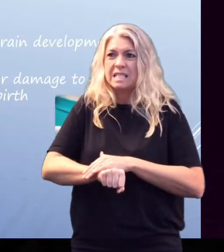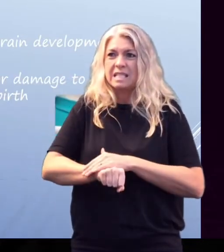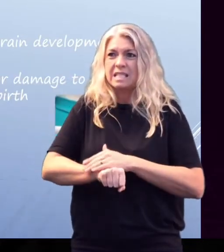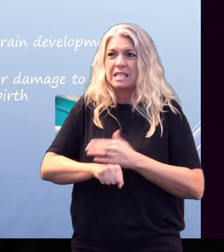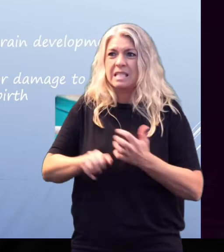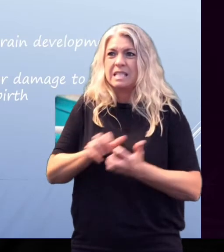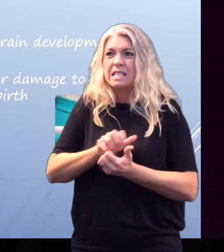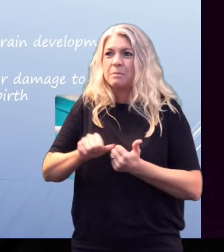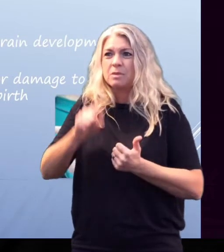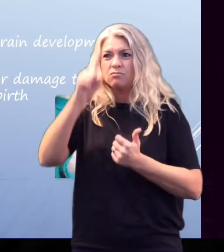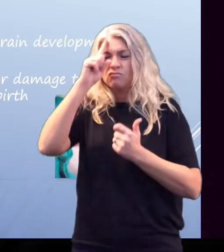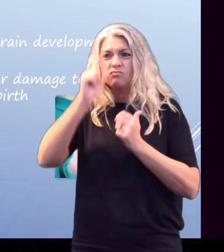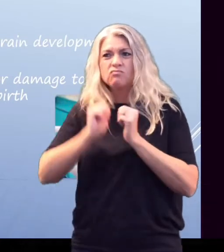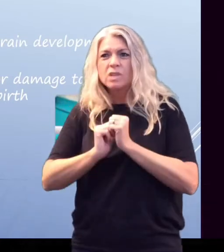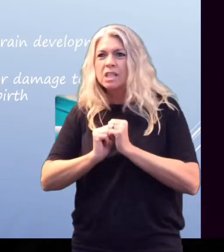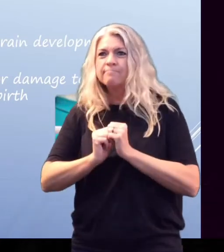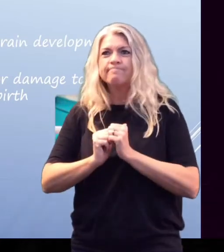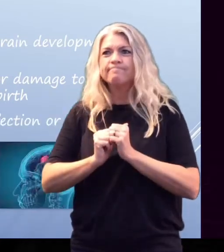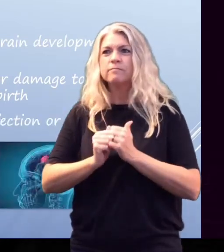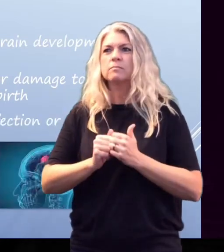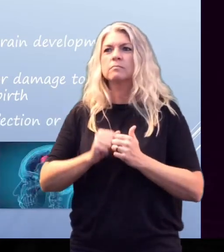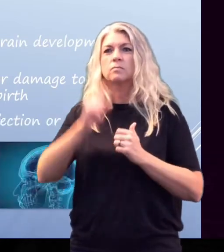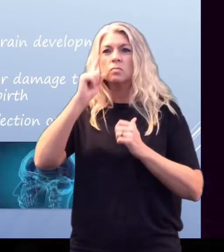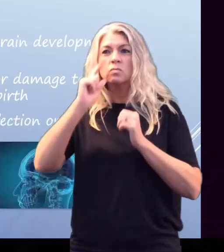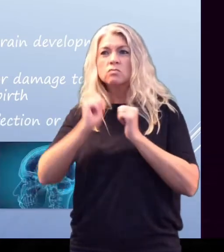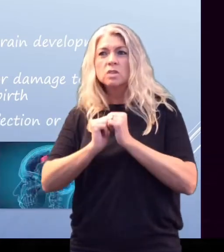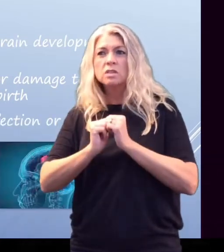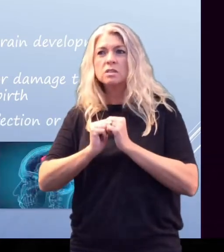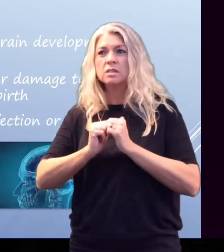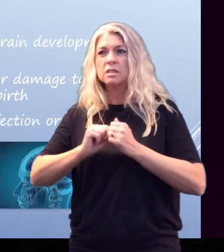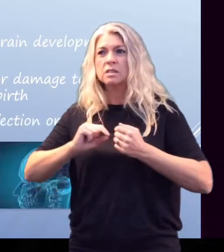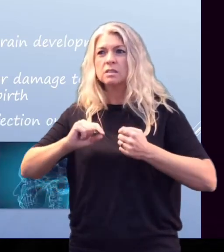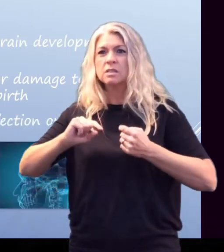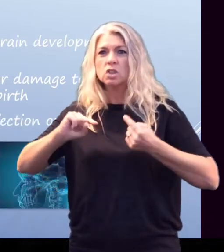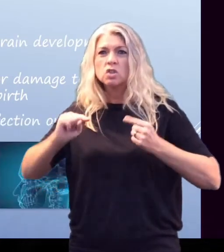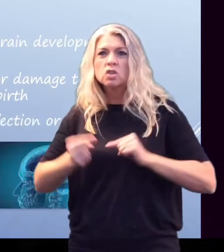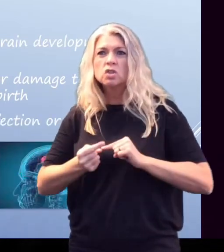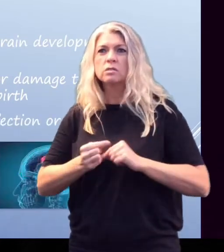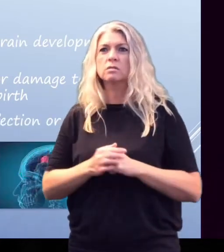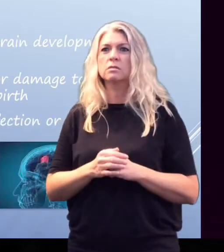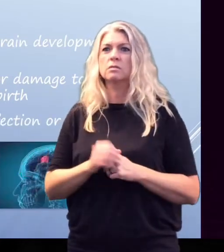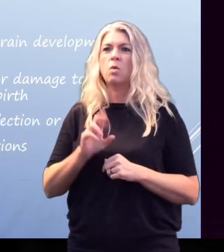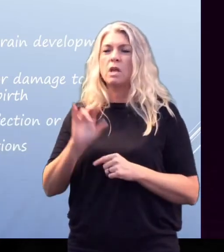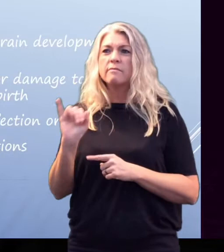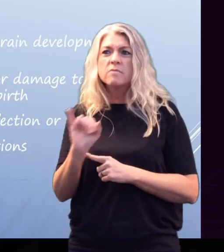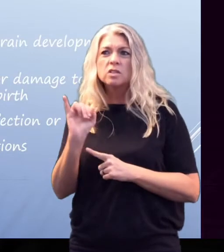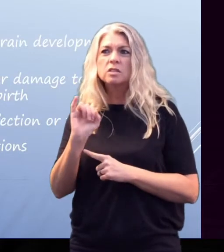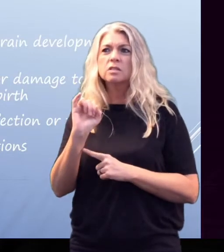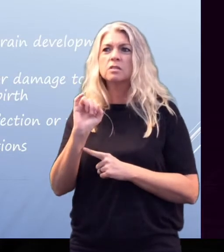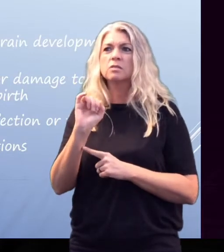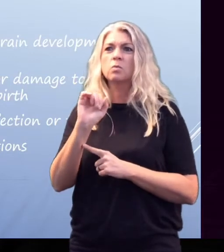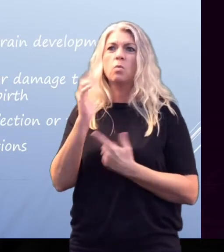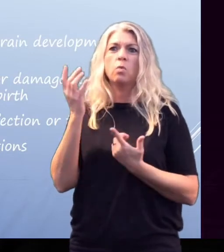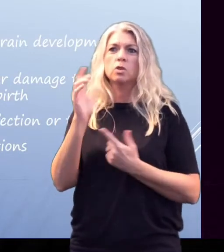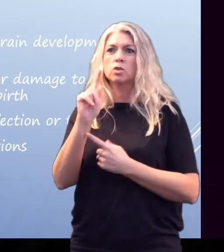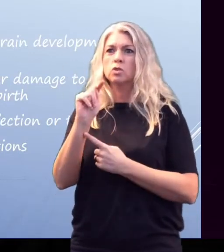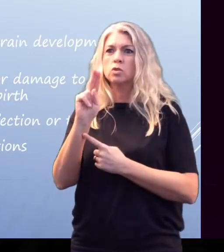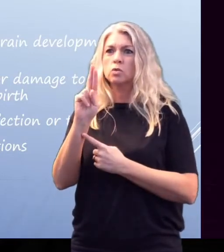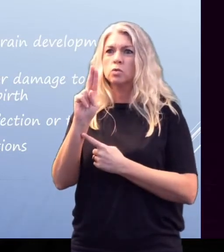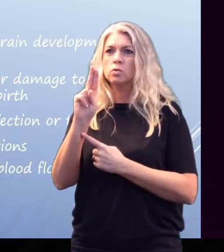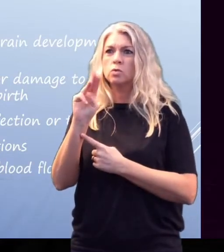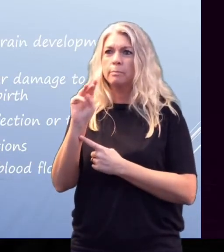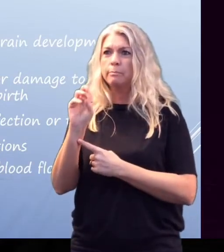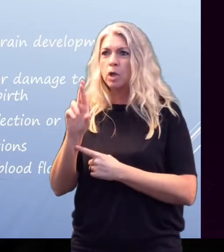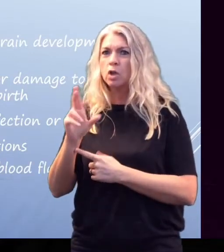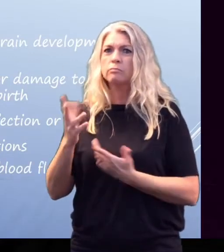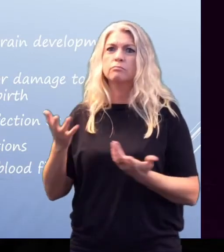during birth or after birth, brain injury, infection, or tumor, metabolic conditions,